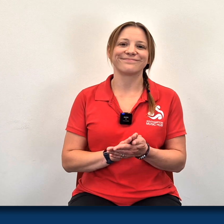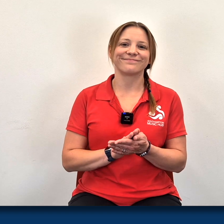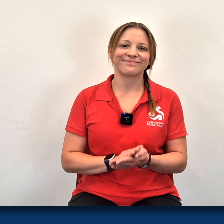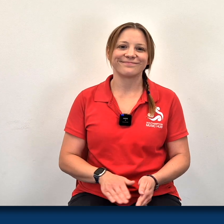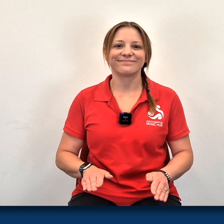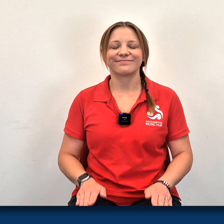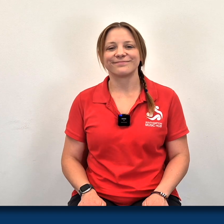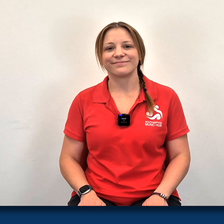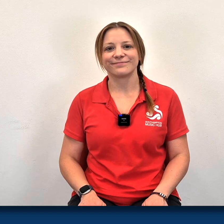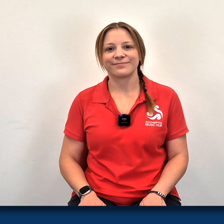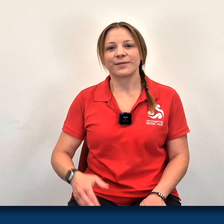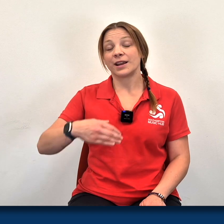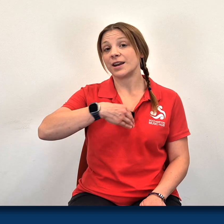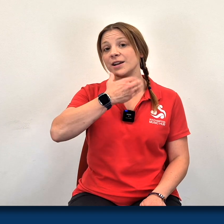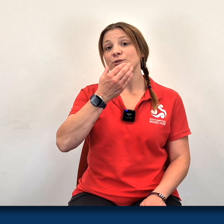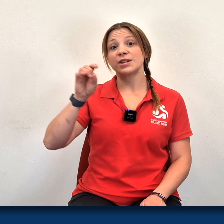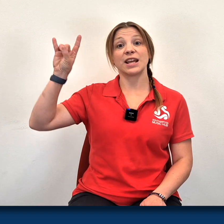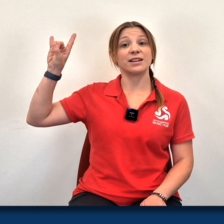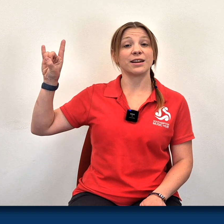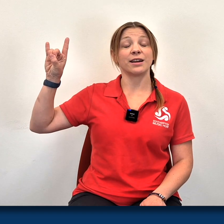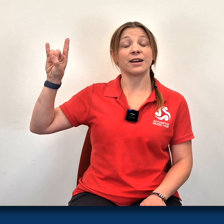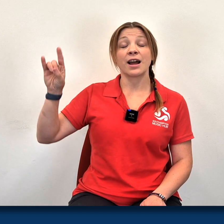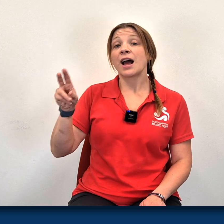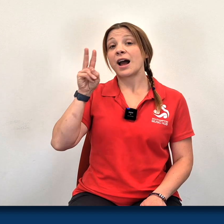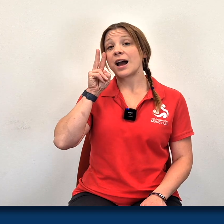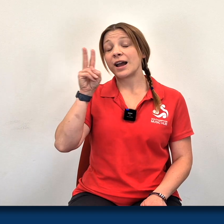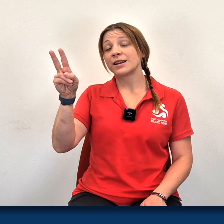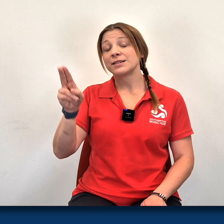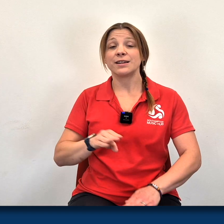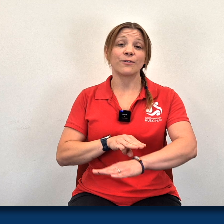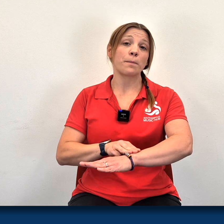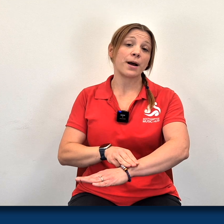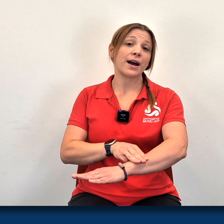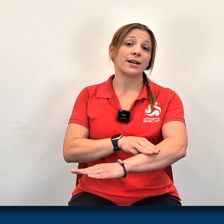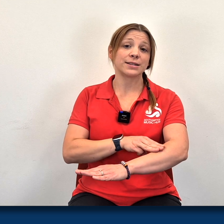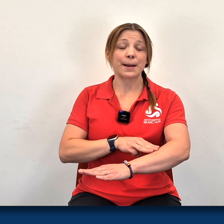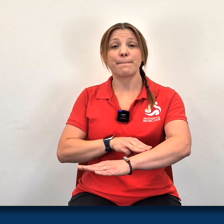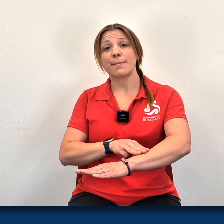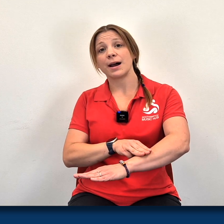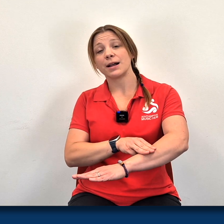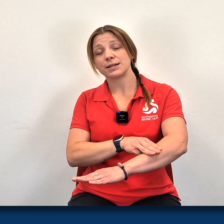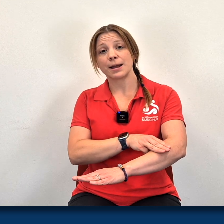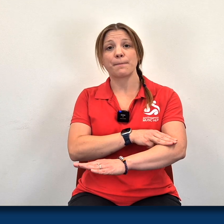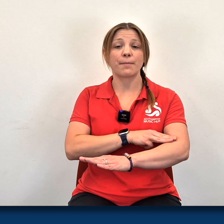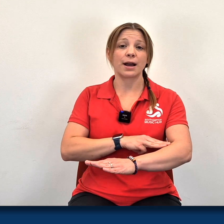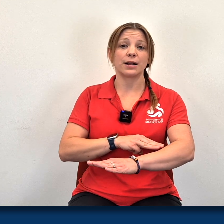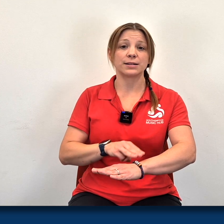believe his eyes. And Nigel said, I can see for miles and miles and miles